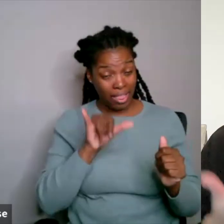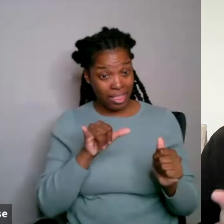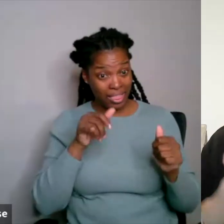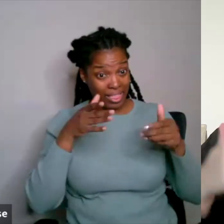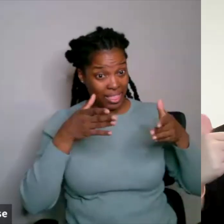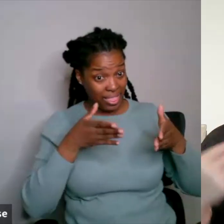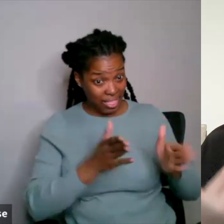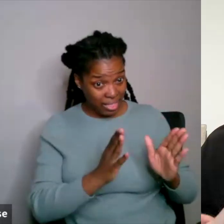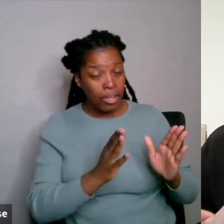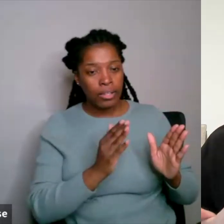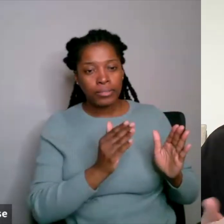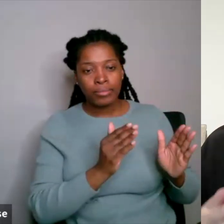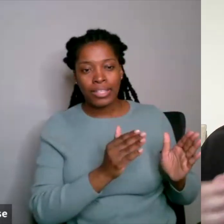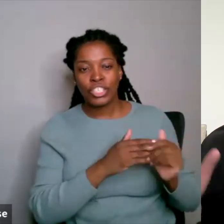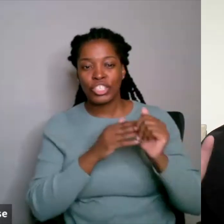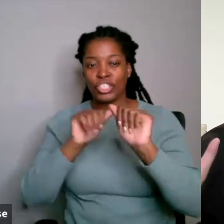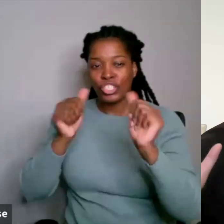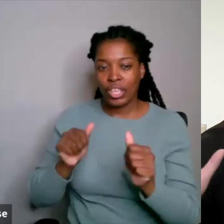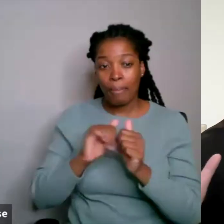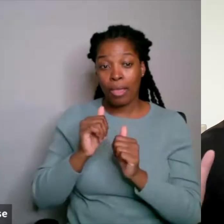with clarity, with intention.